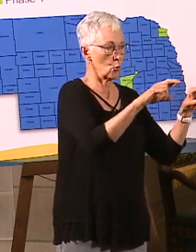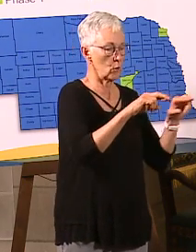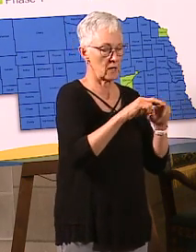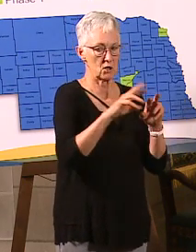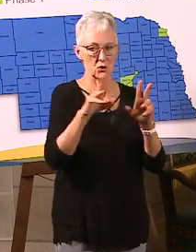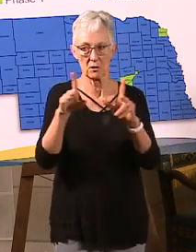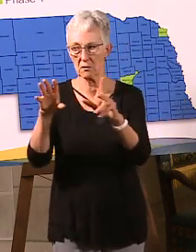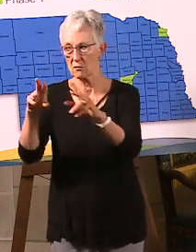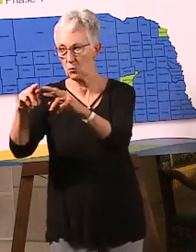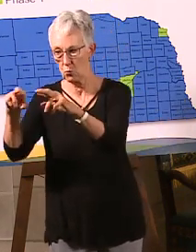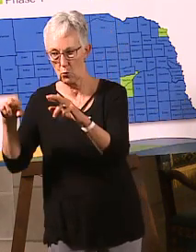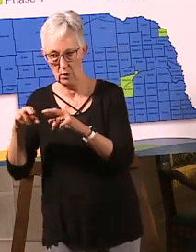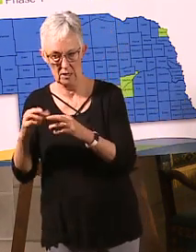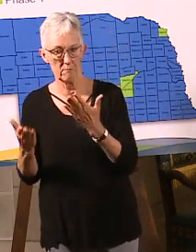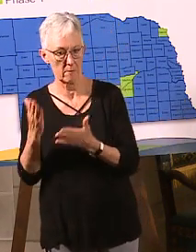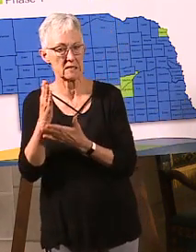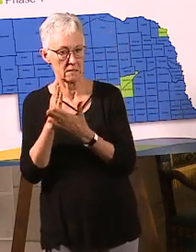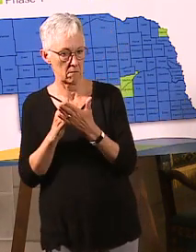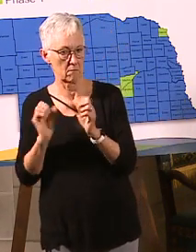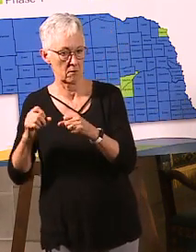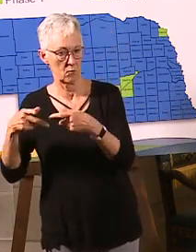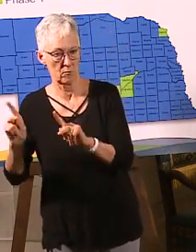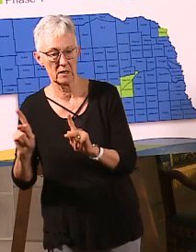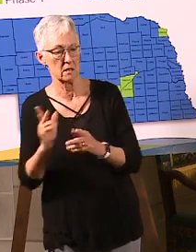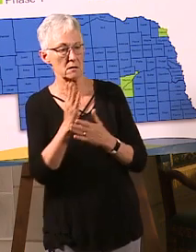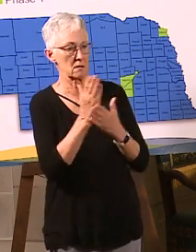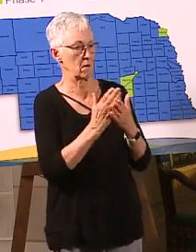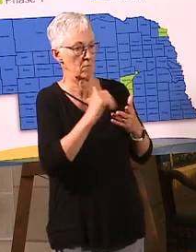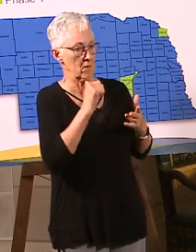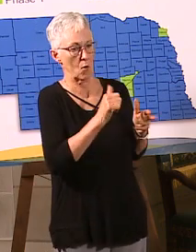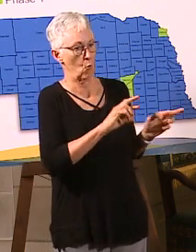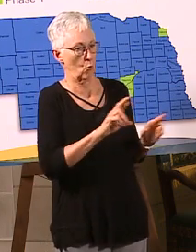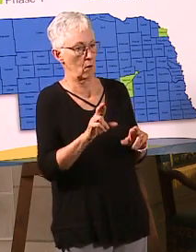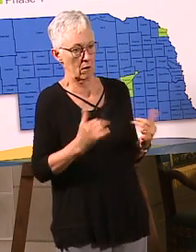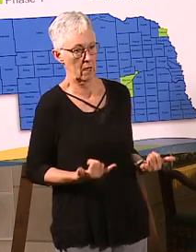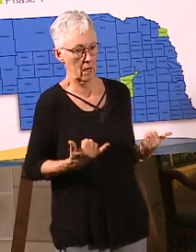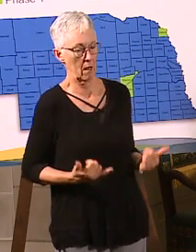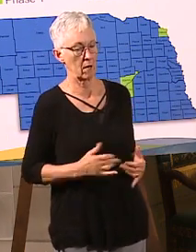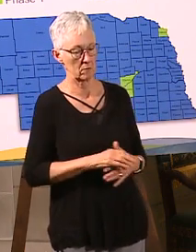stable. So we'll revisit that question as we go on.